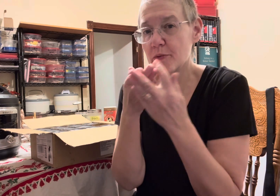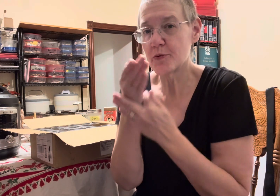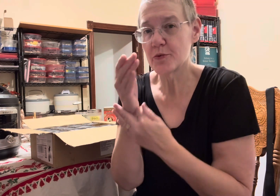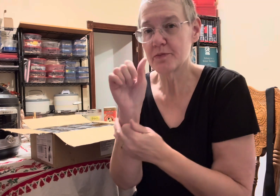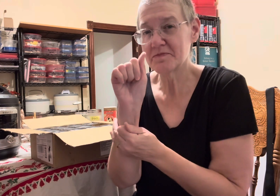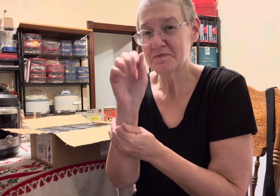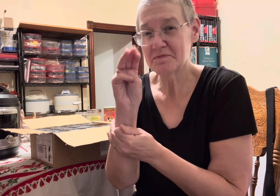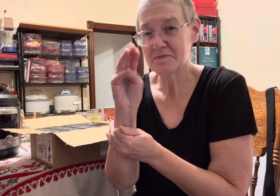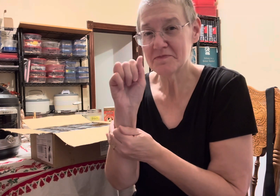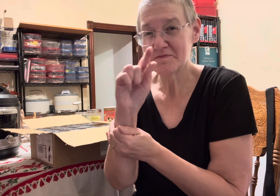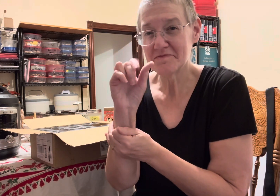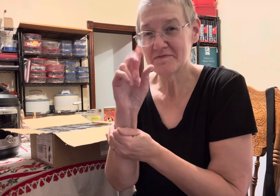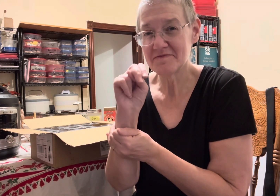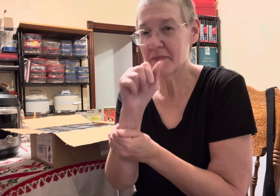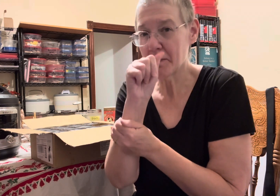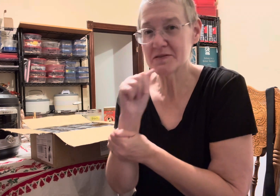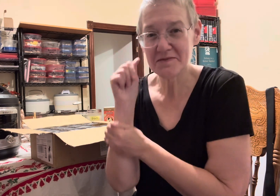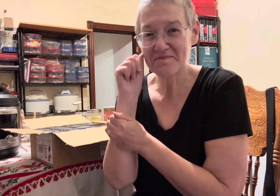so I just ordered this through Amazon.